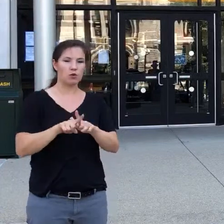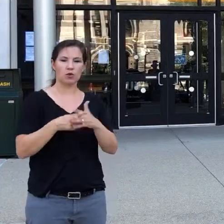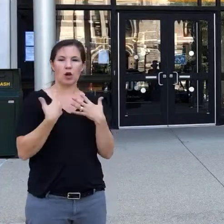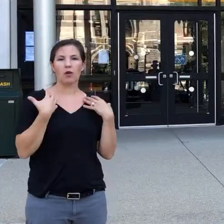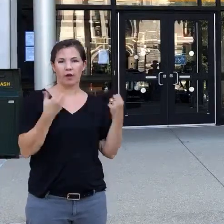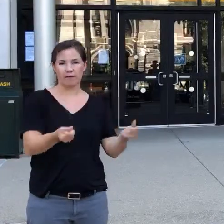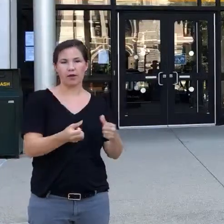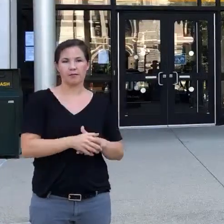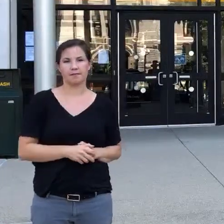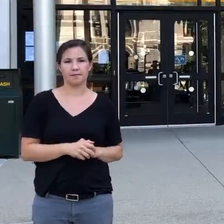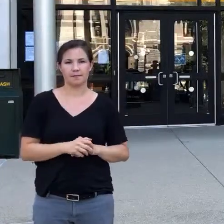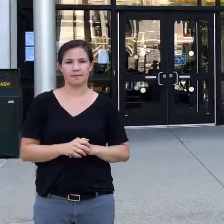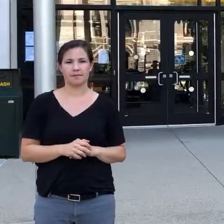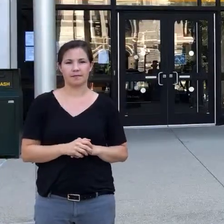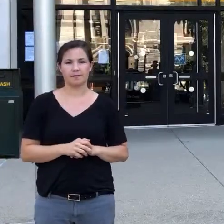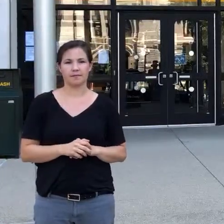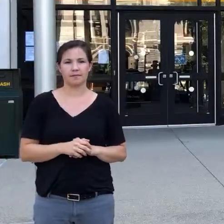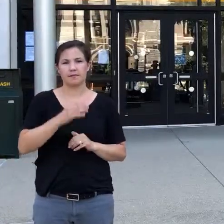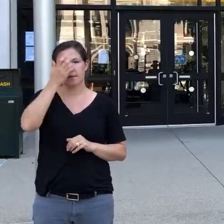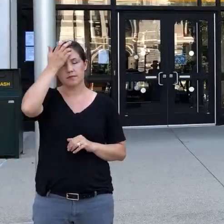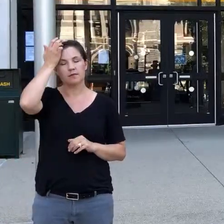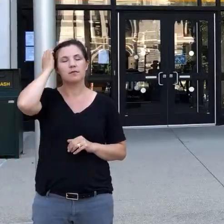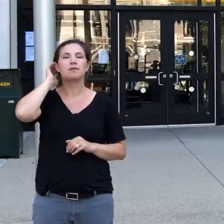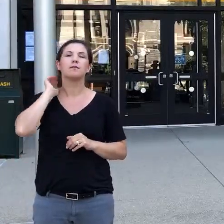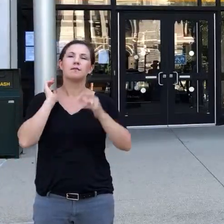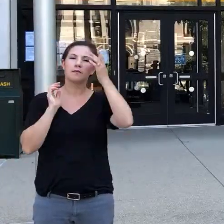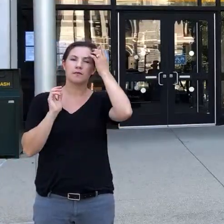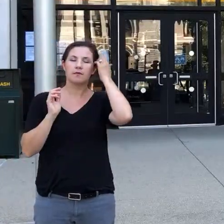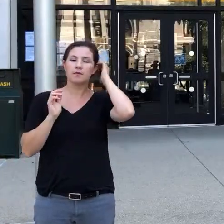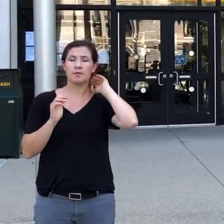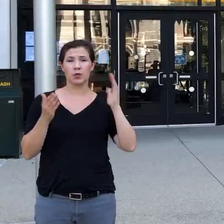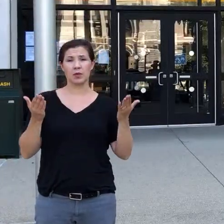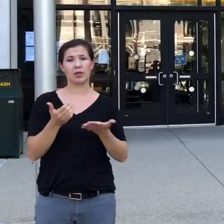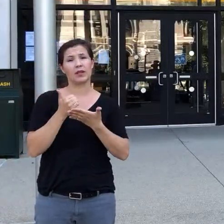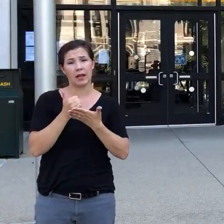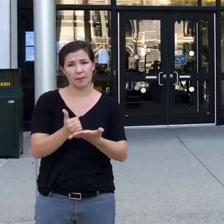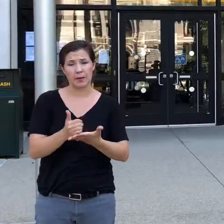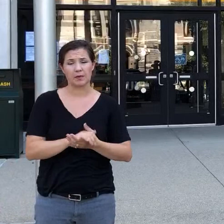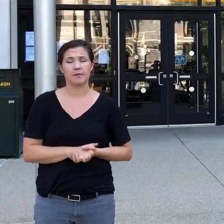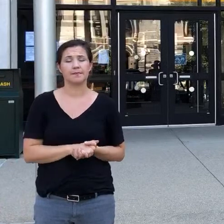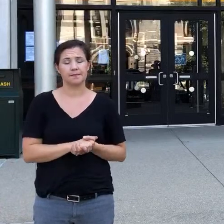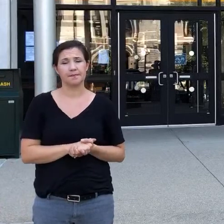recovery during that phone call. We are here to help you, and we want to advise